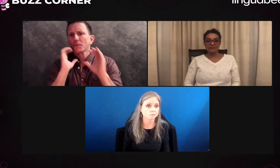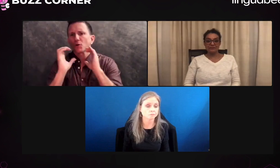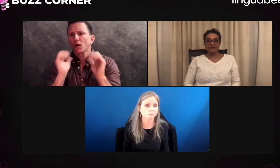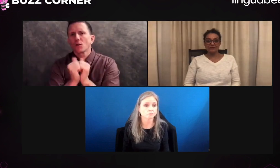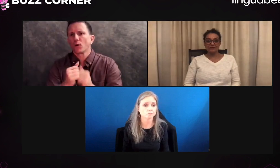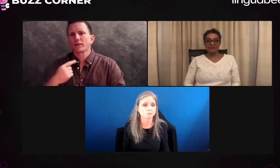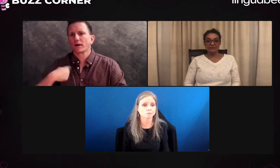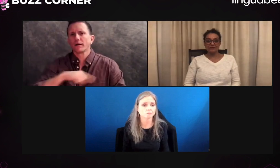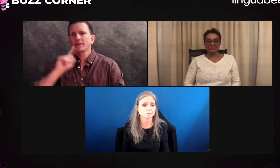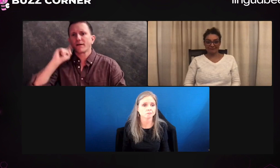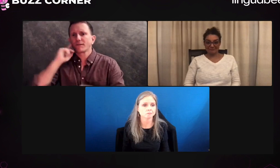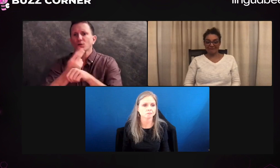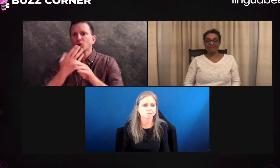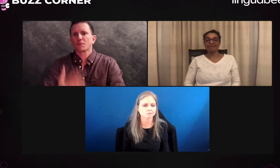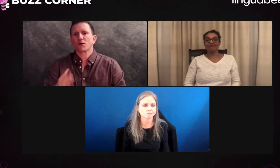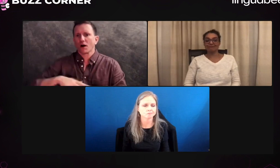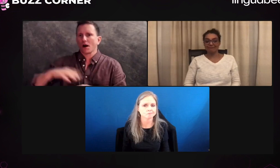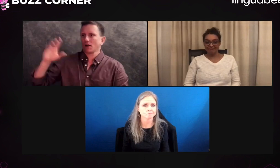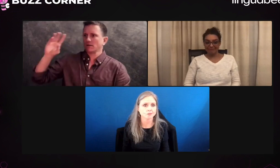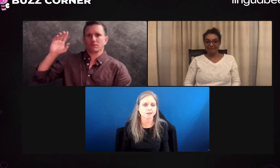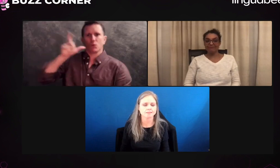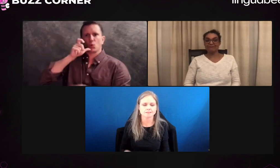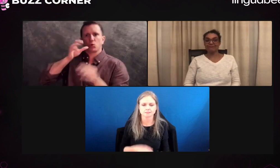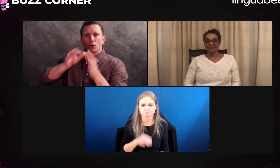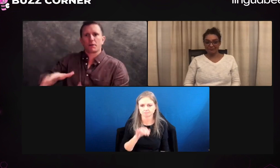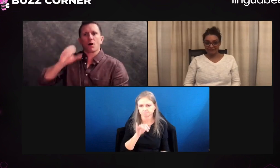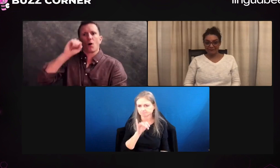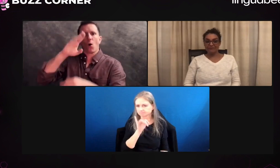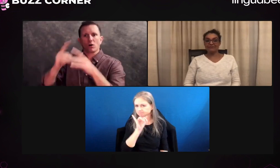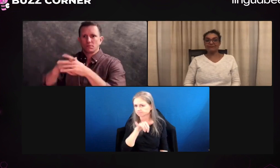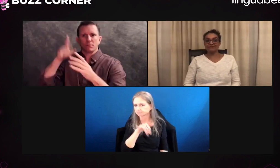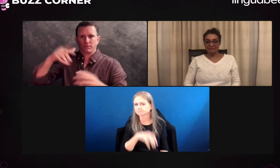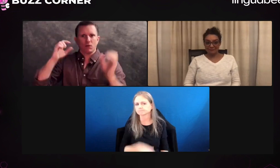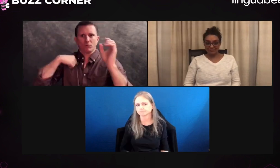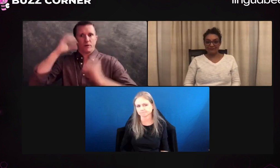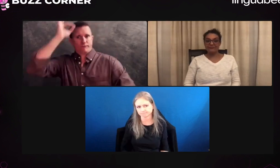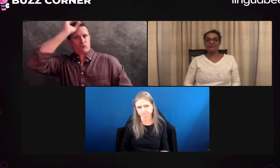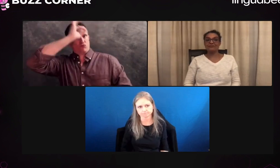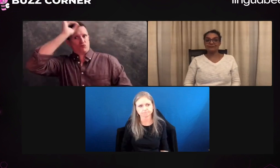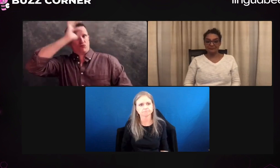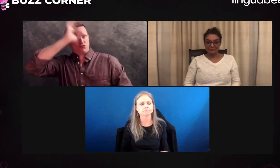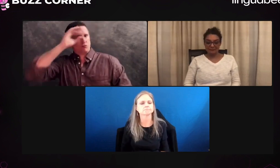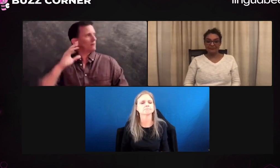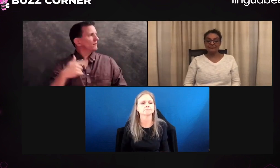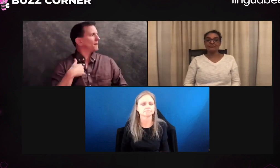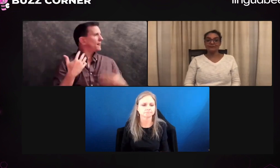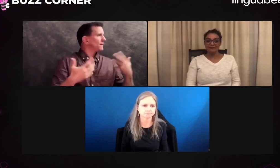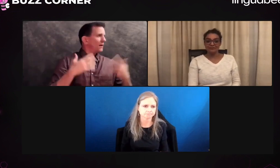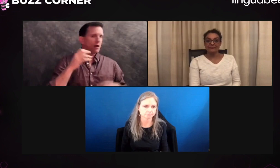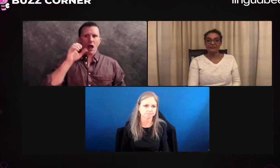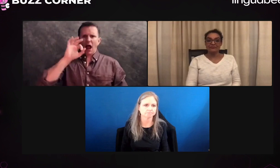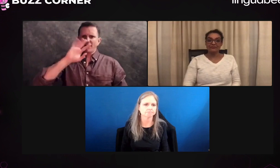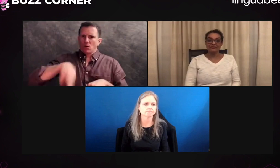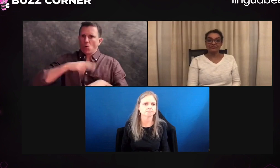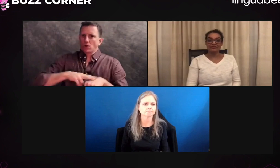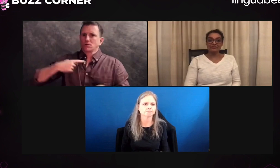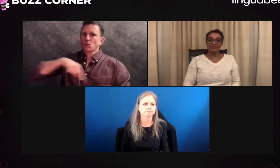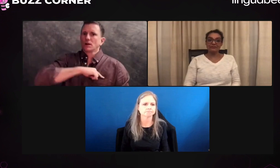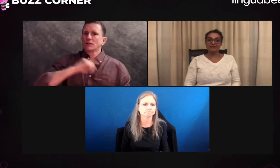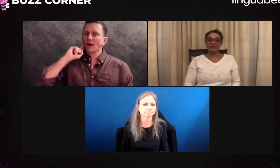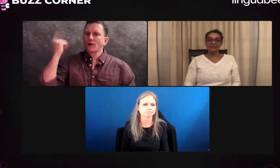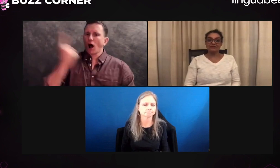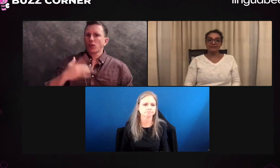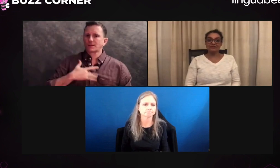And we get to that day. Sometimes we have interpreter agencies that don't communicate with us on who the interpreter is, that we have somebody confirmed. We are trusting